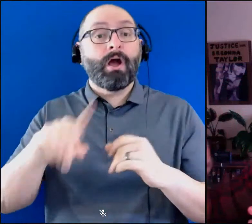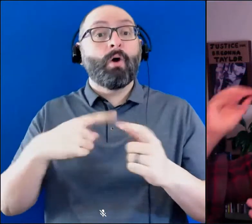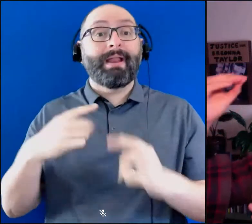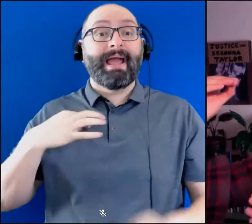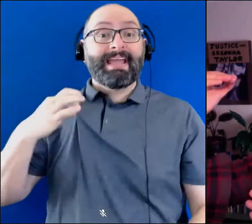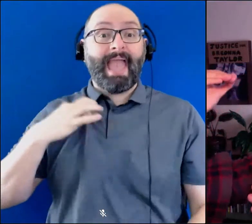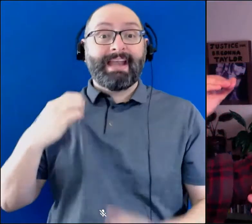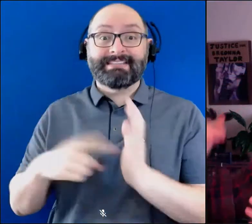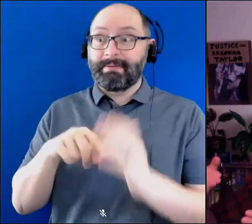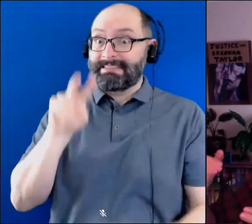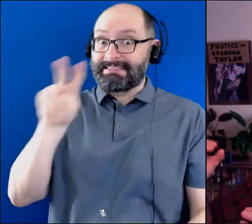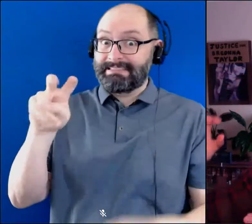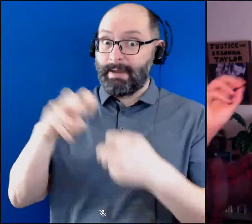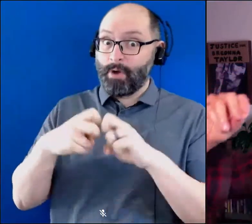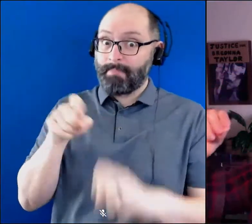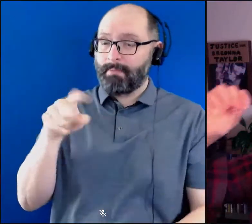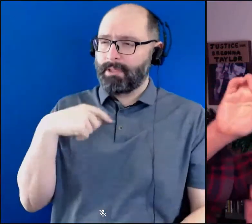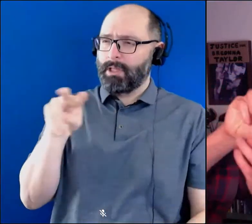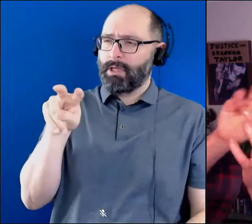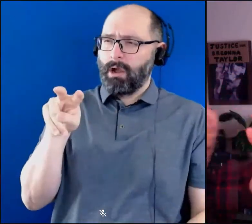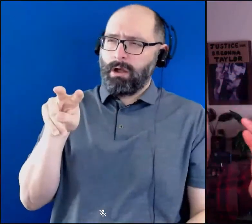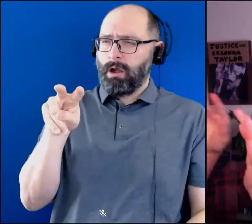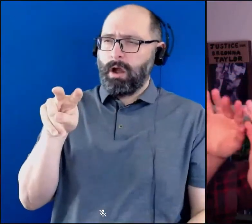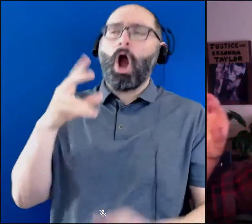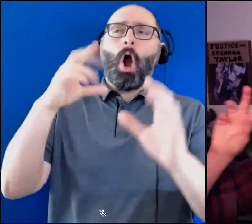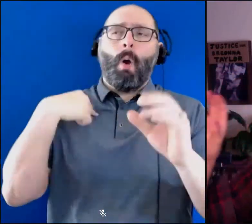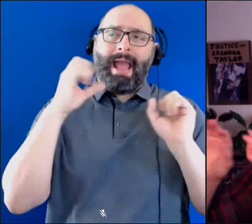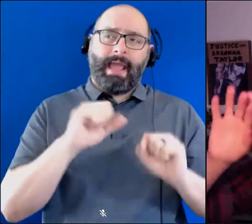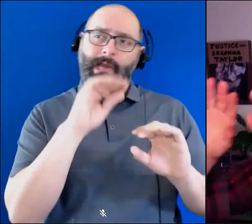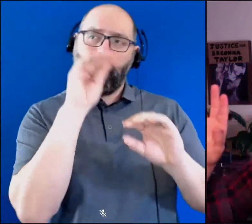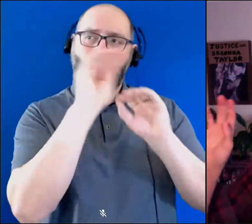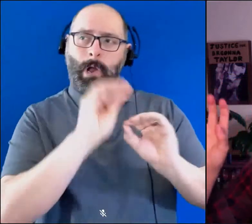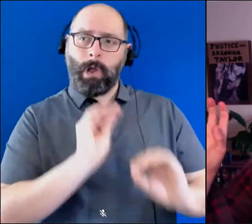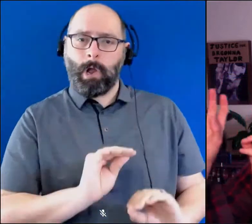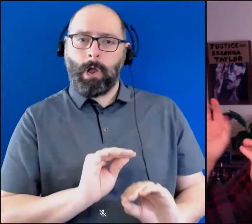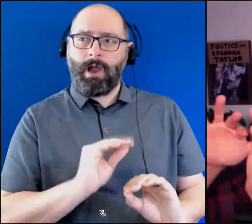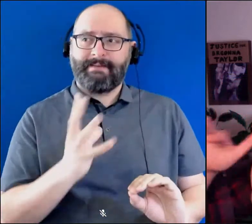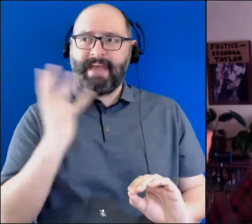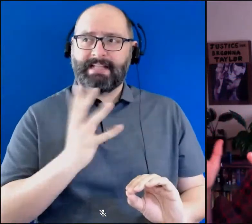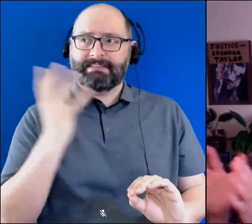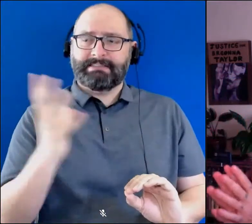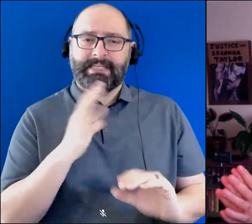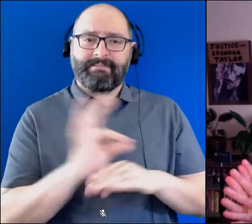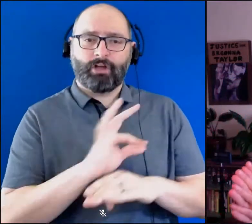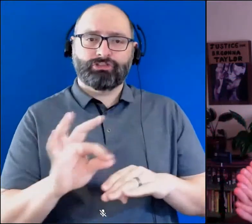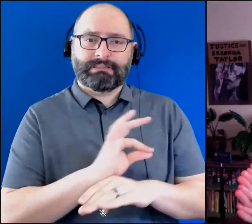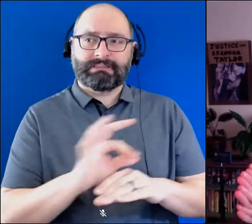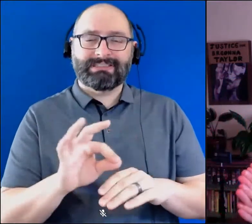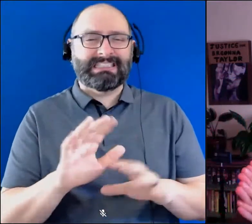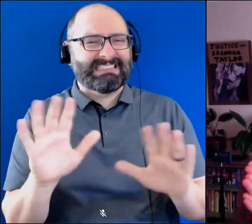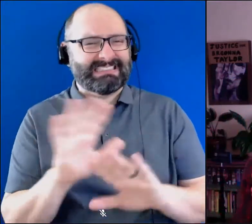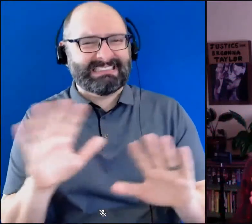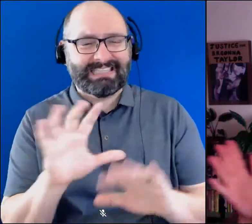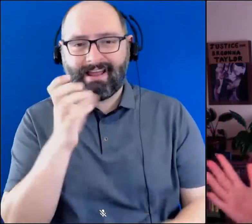and instead of coming up with like an algorithm, they're like, oh, well, I could string together these fancy, quote unquote, fancy functions. It often doesn't